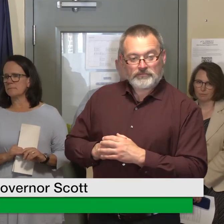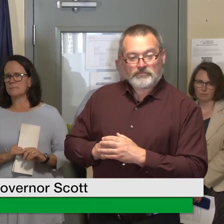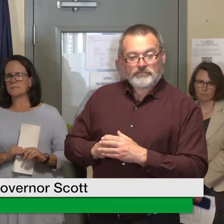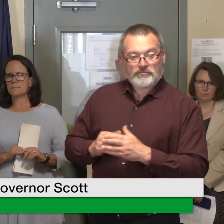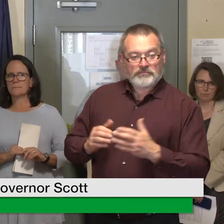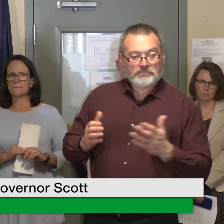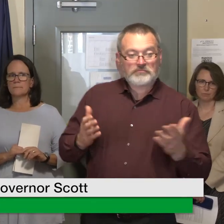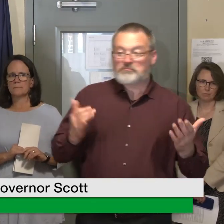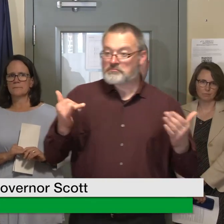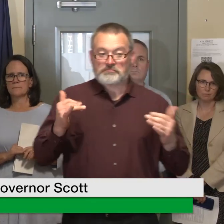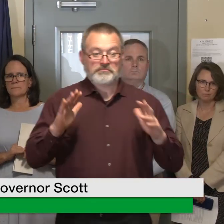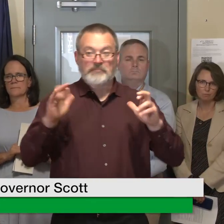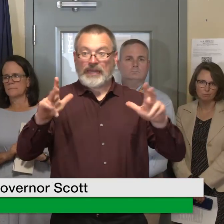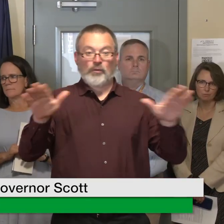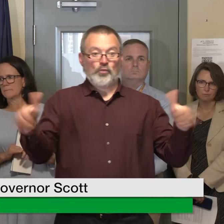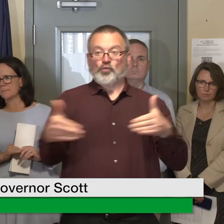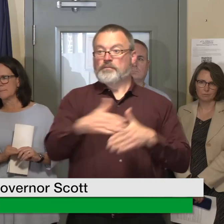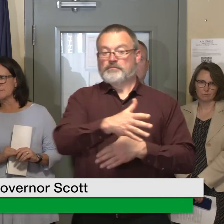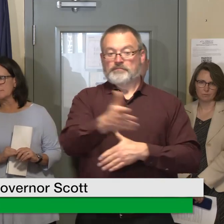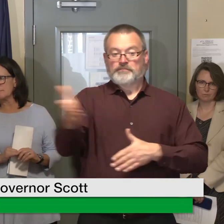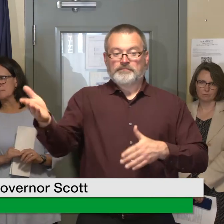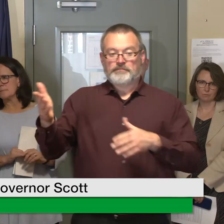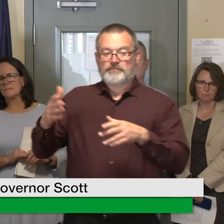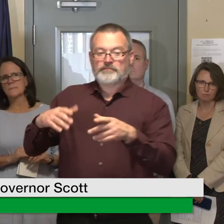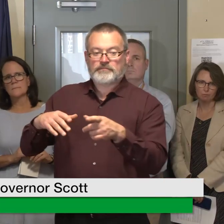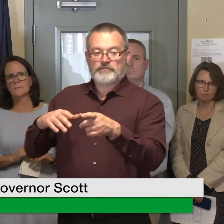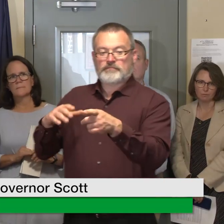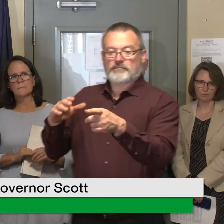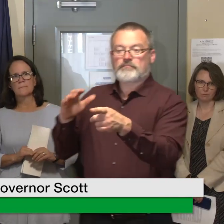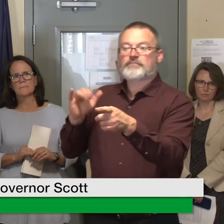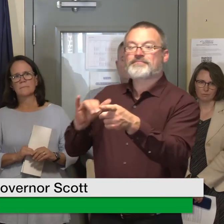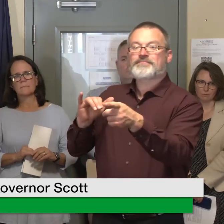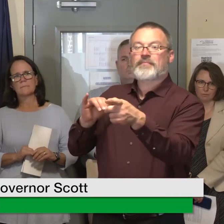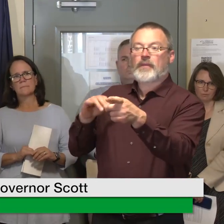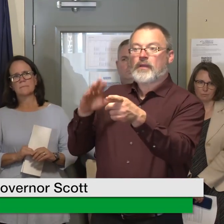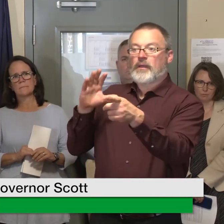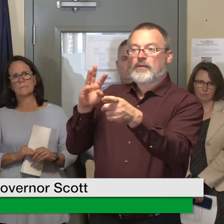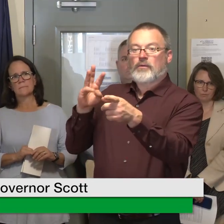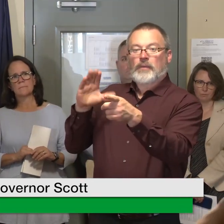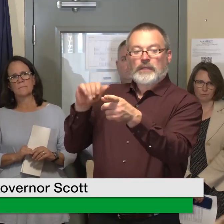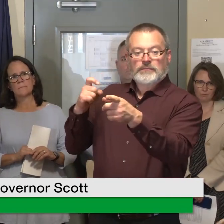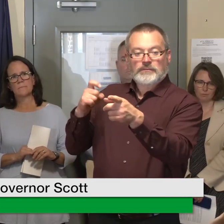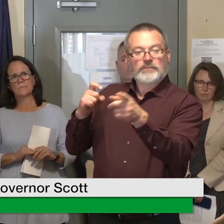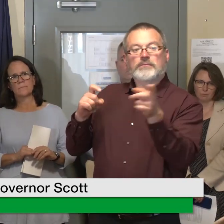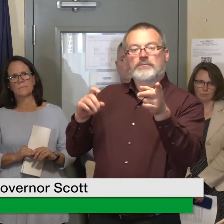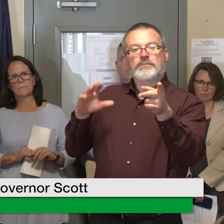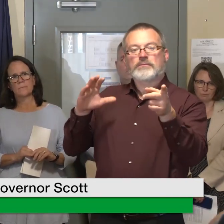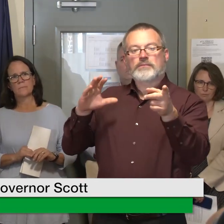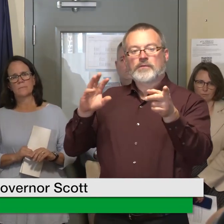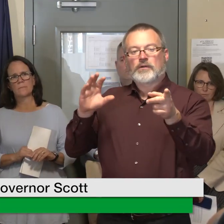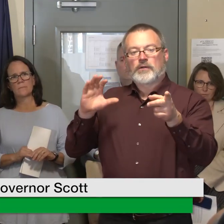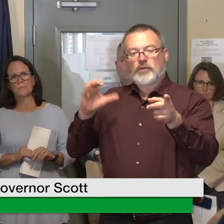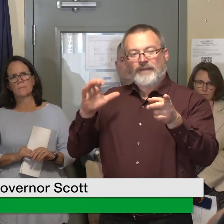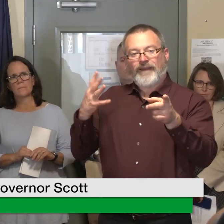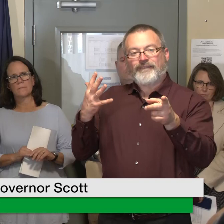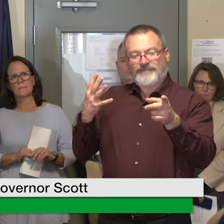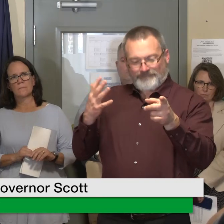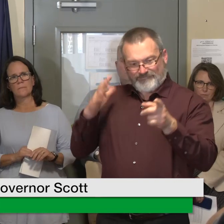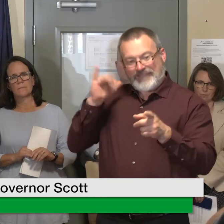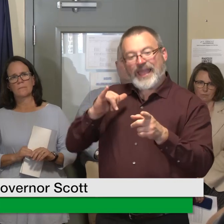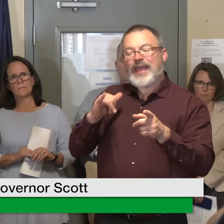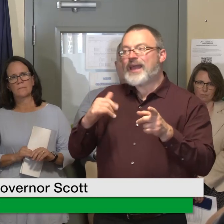The convention's going on right now in Milwaukee, I'm sure you're aware of. Nikki Haley will be speaking today. Wasn't originally supposed to speak. Some national outlets have reported to